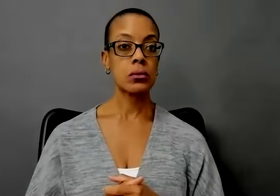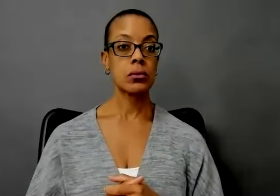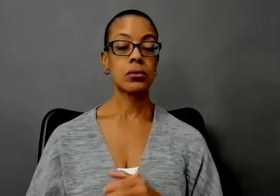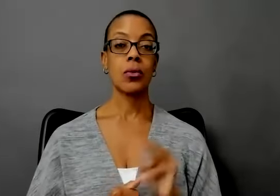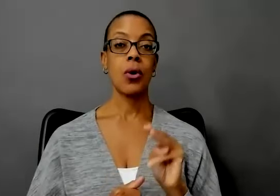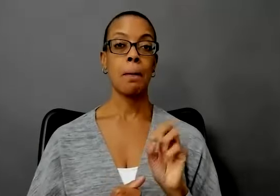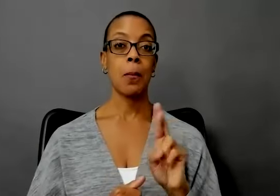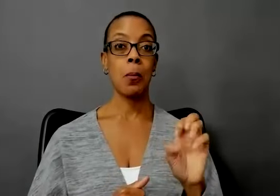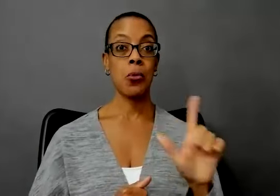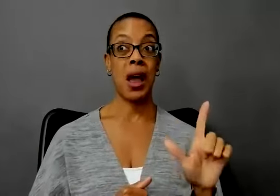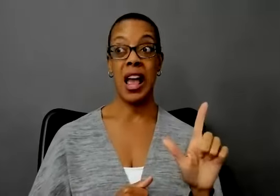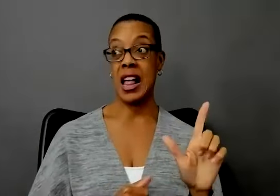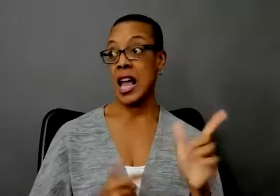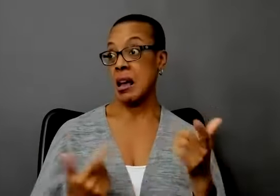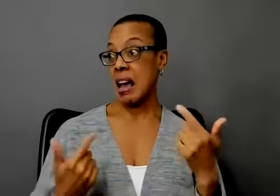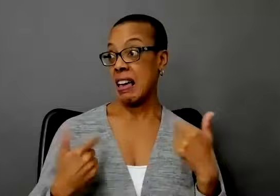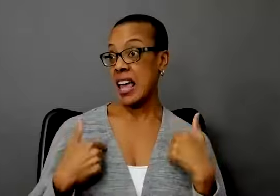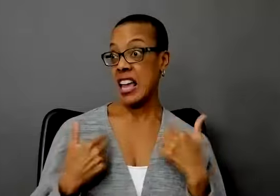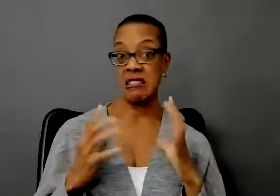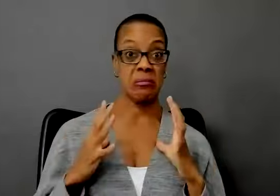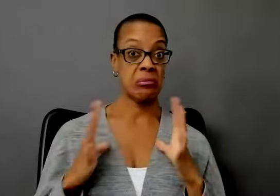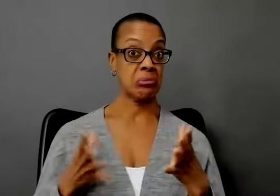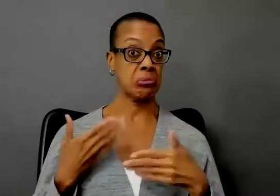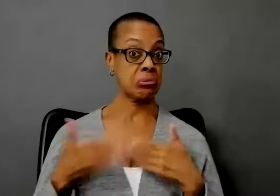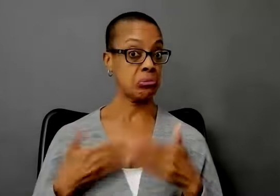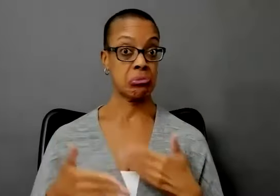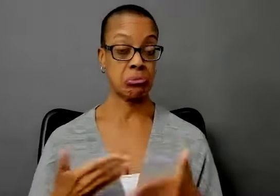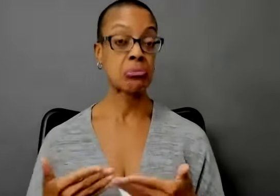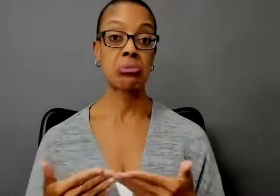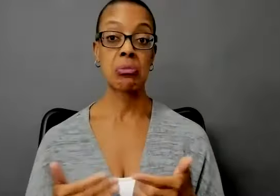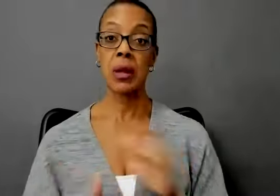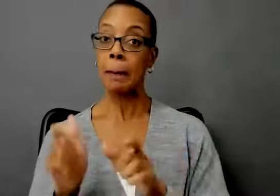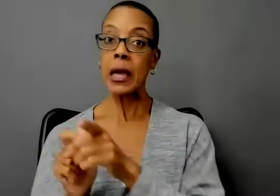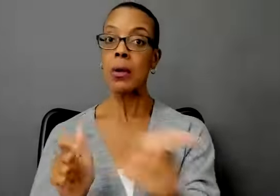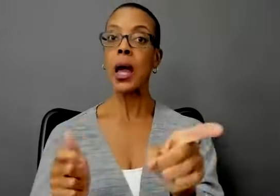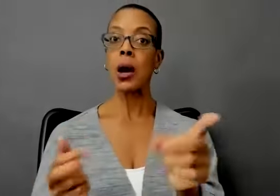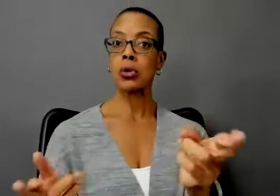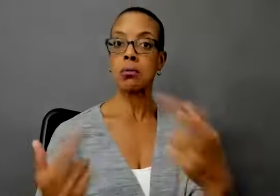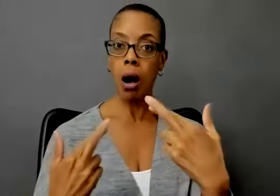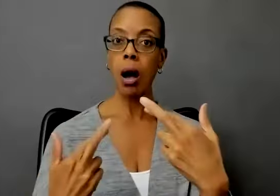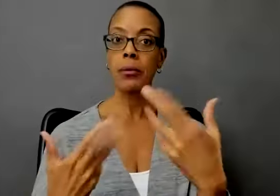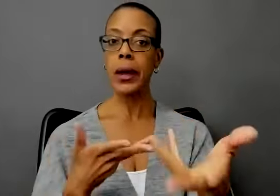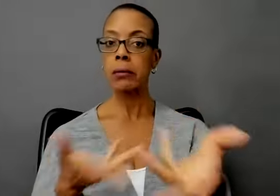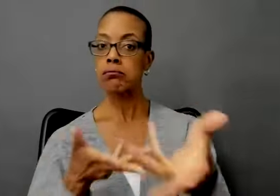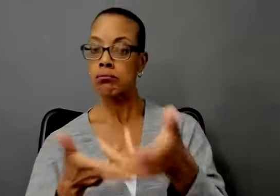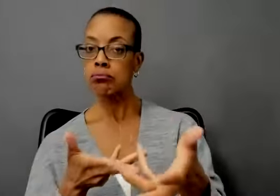smooth, I would say, in terms of like people's reception to the work that we were doing and